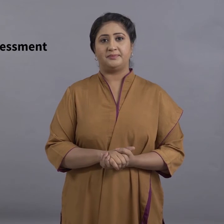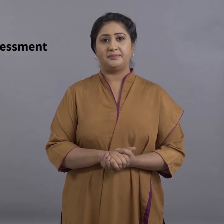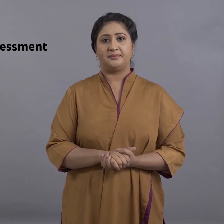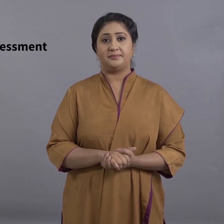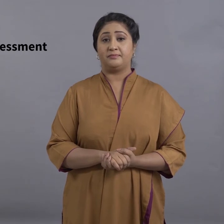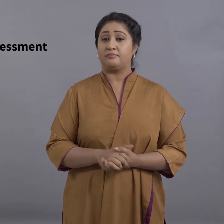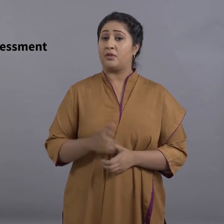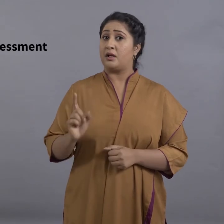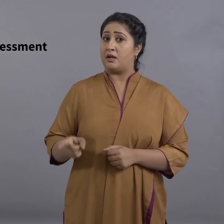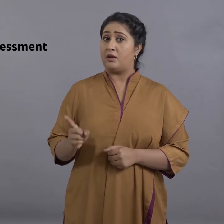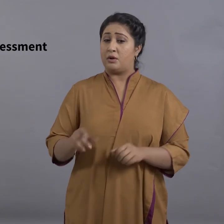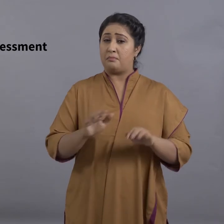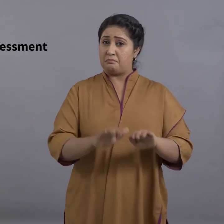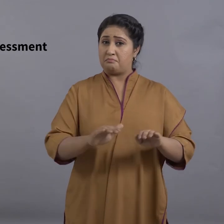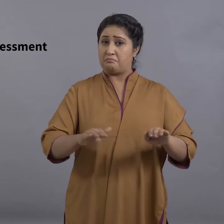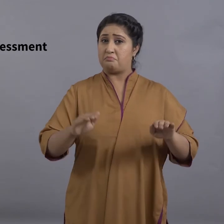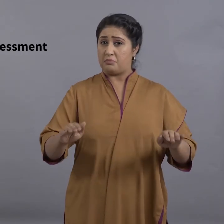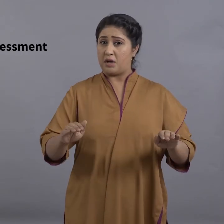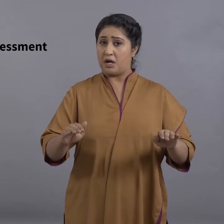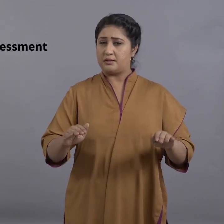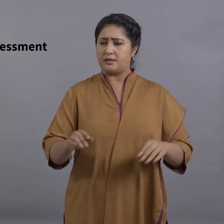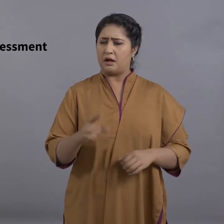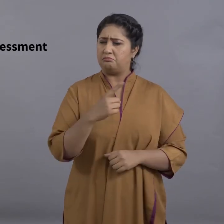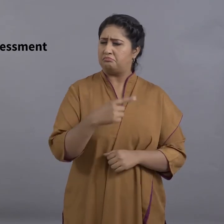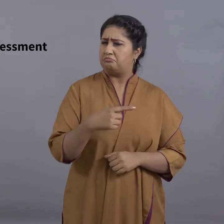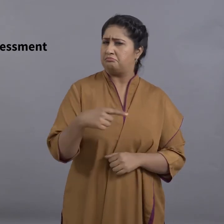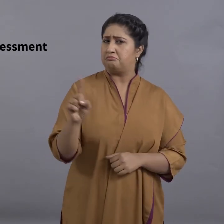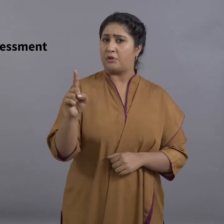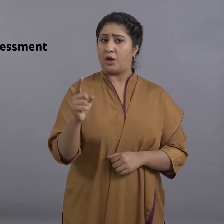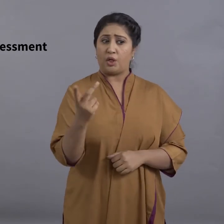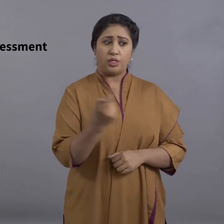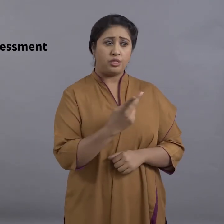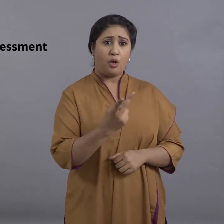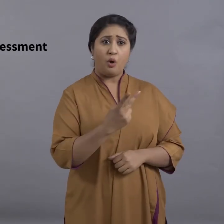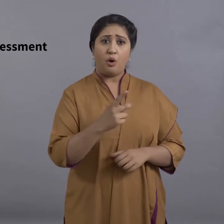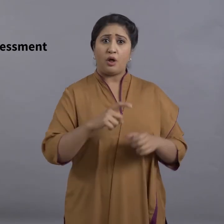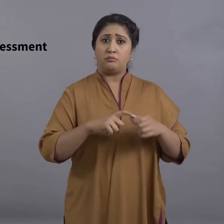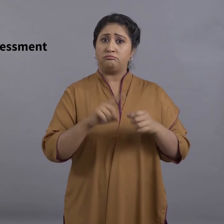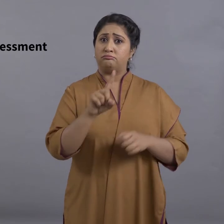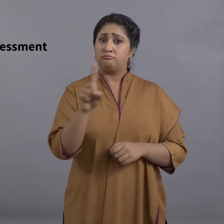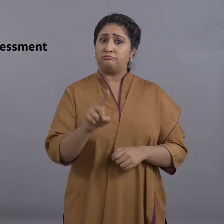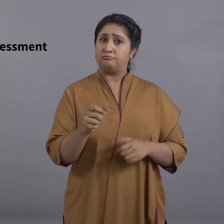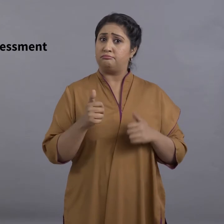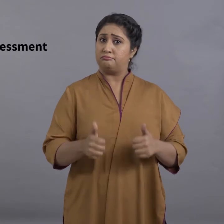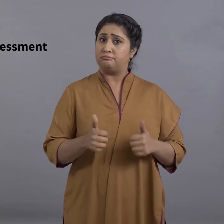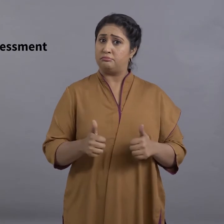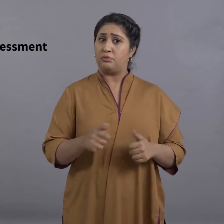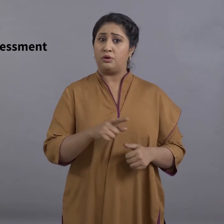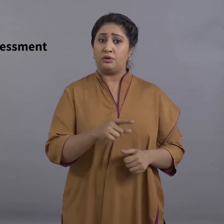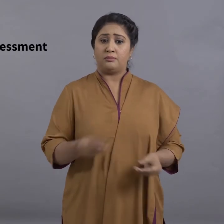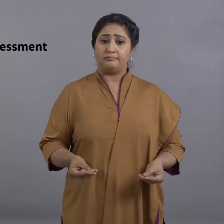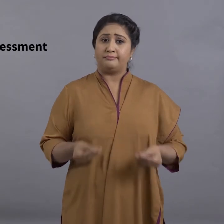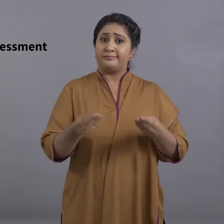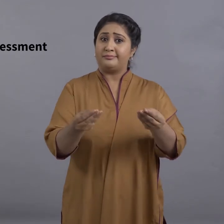If the student correctly does both, then show the student the division problems.